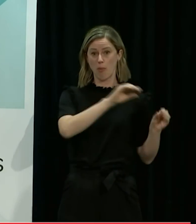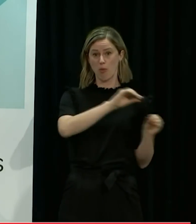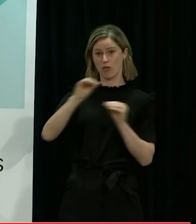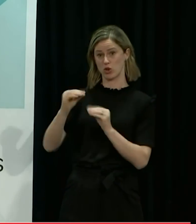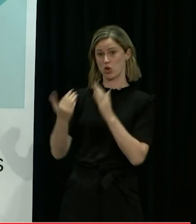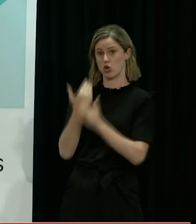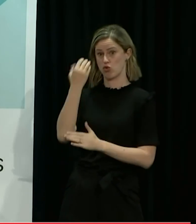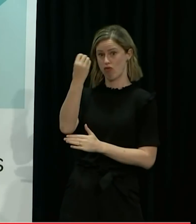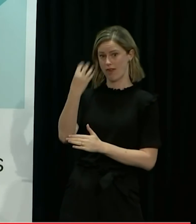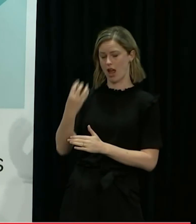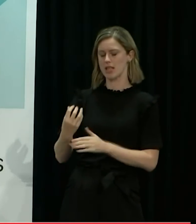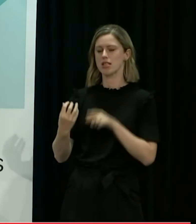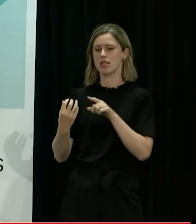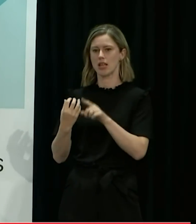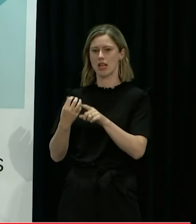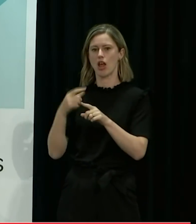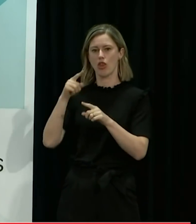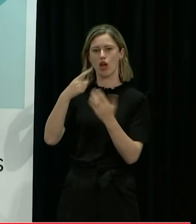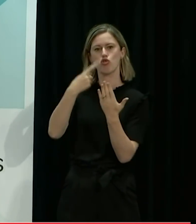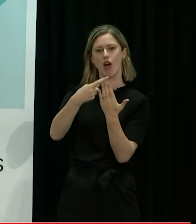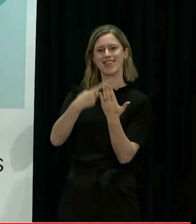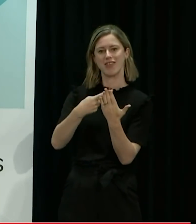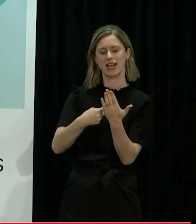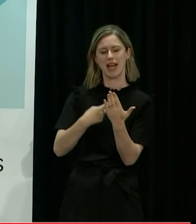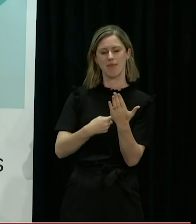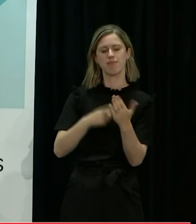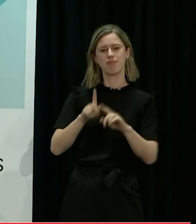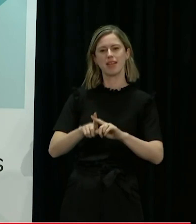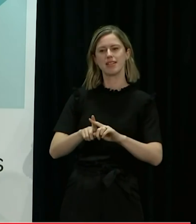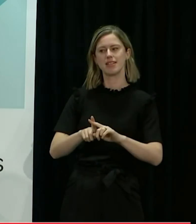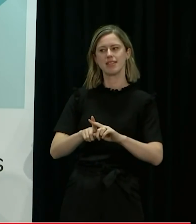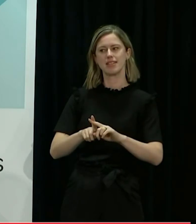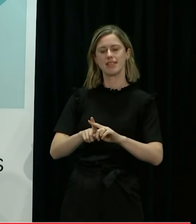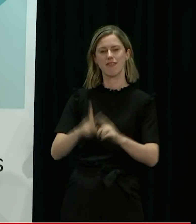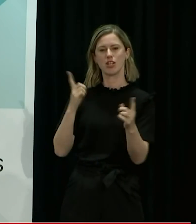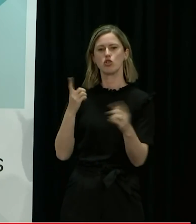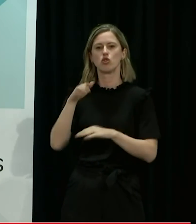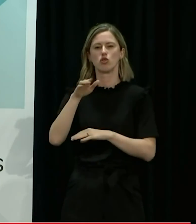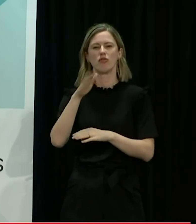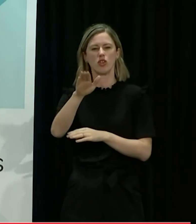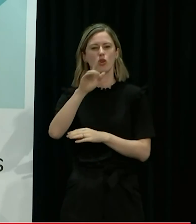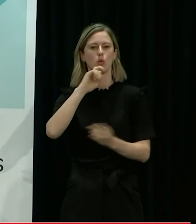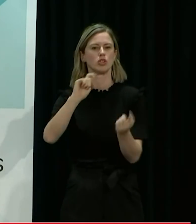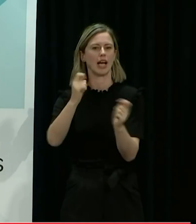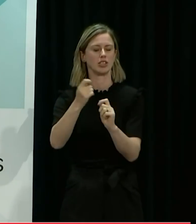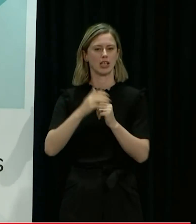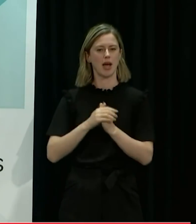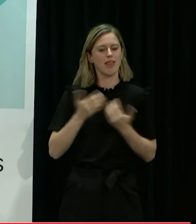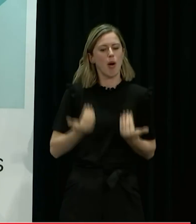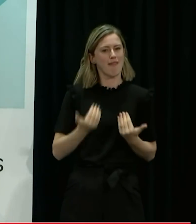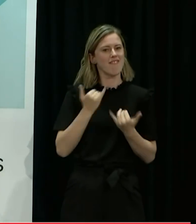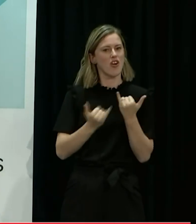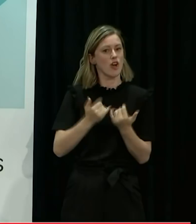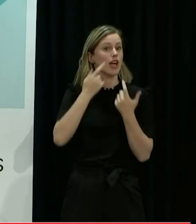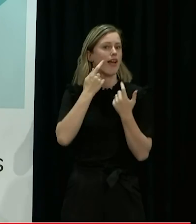first time, the way we use this criteria has been different to the way that we will apply it in the future. We have been